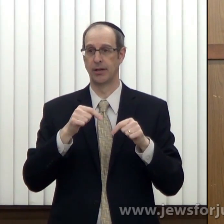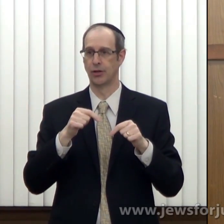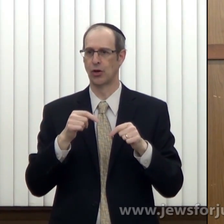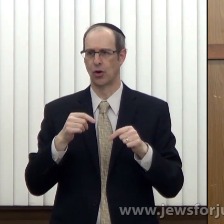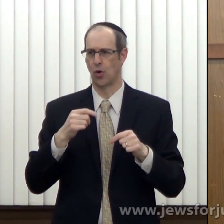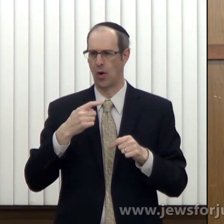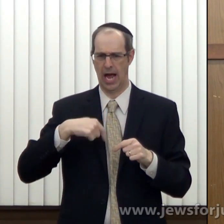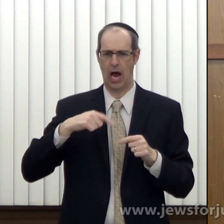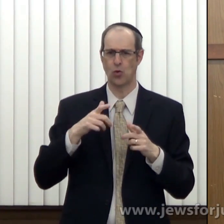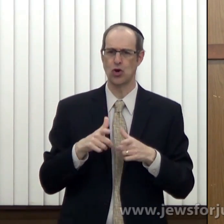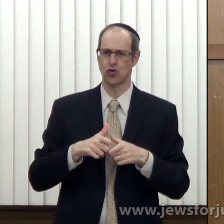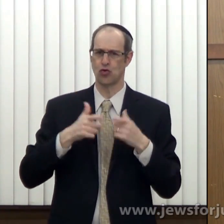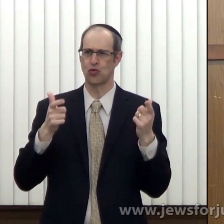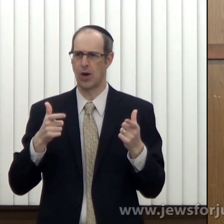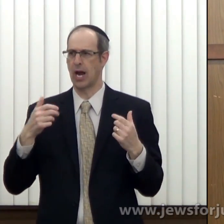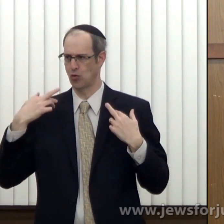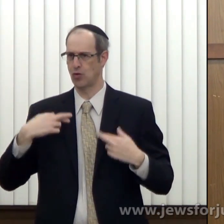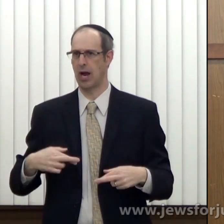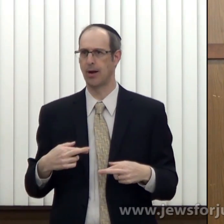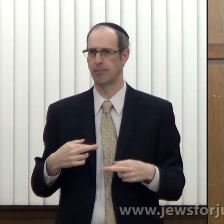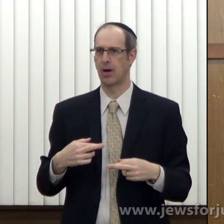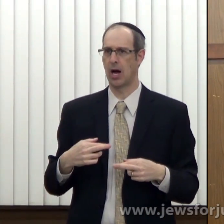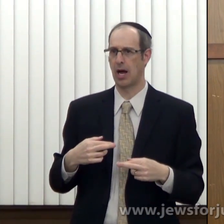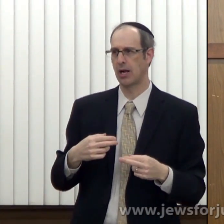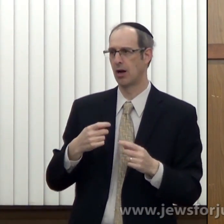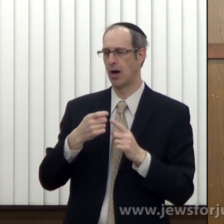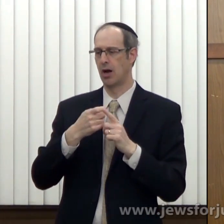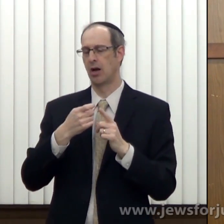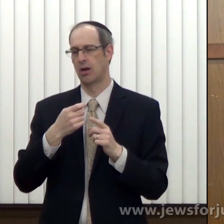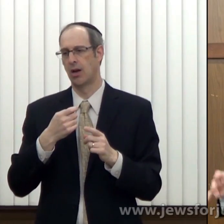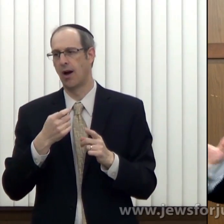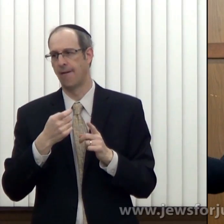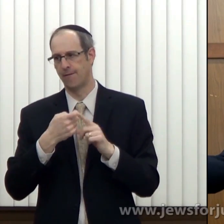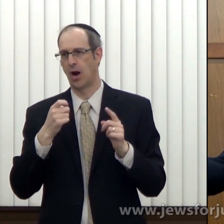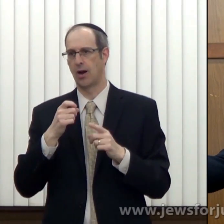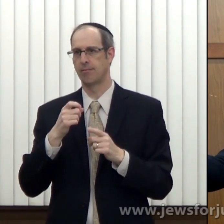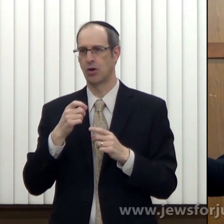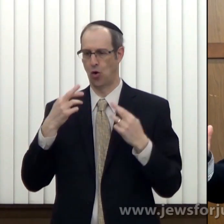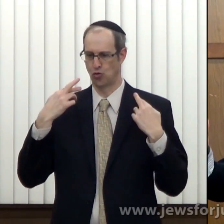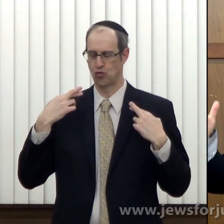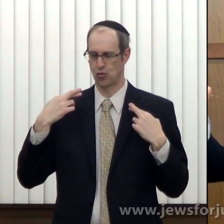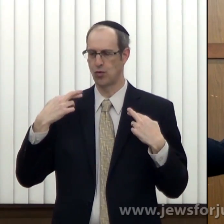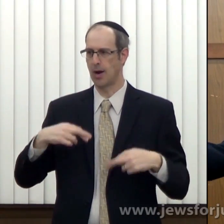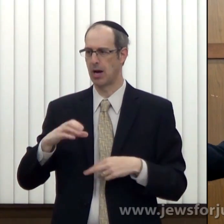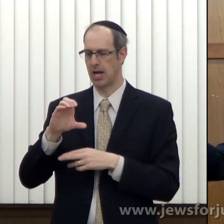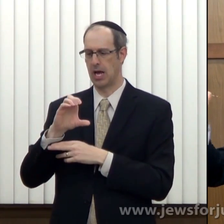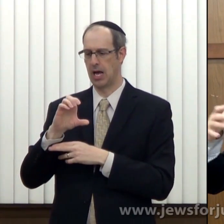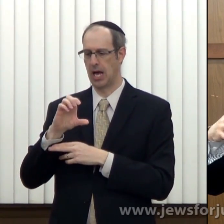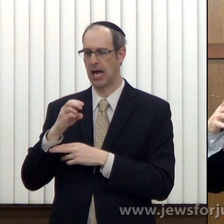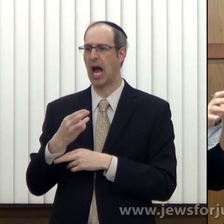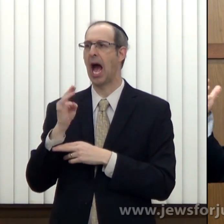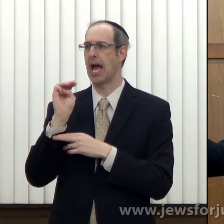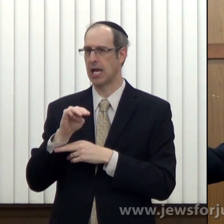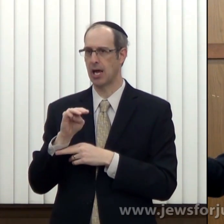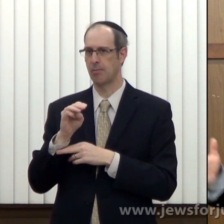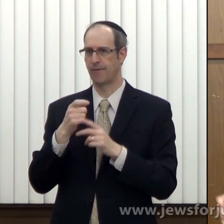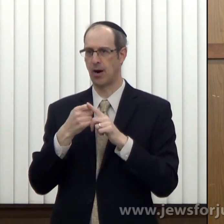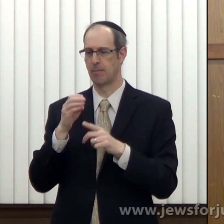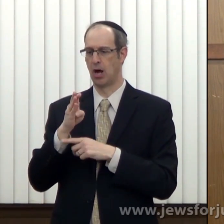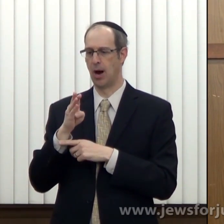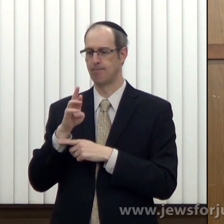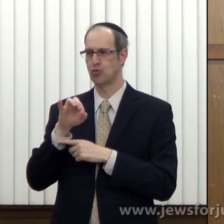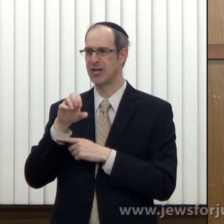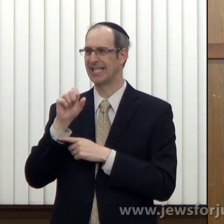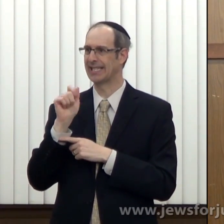rabbis over 100 years ago, Rabbi Chaim of Brisk. It happened to him on a train. He heard a missionary talking to